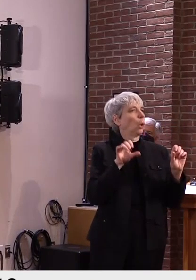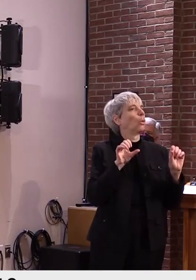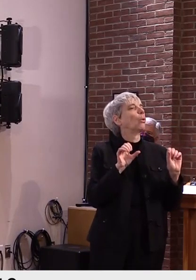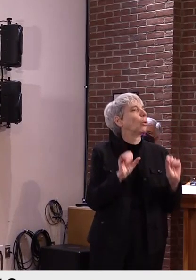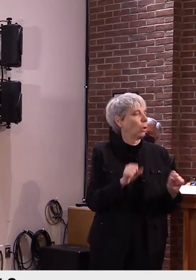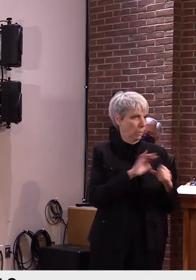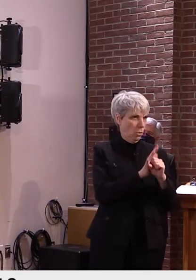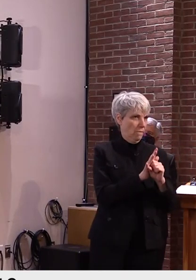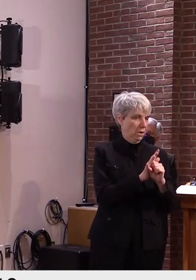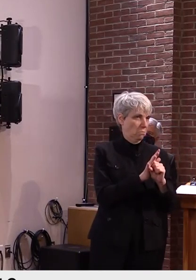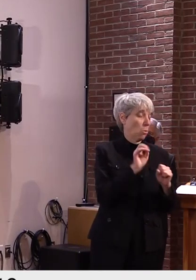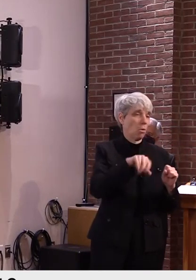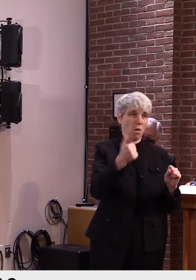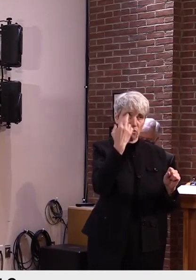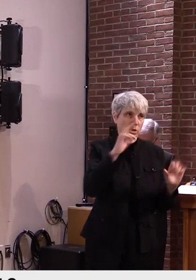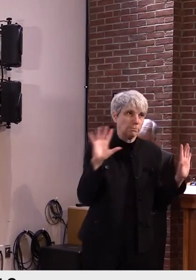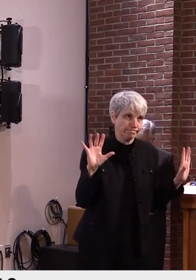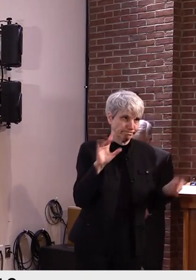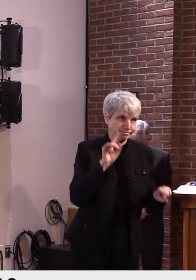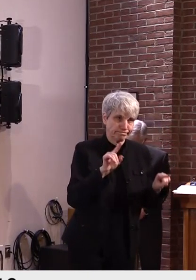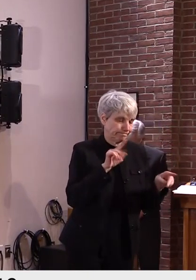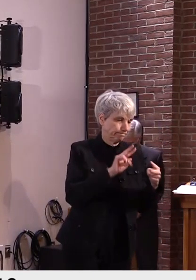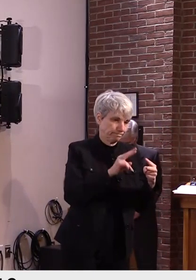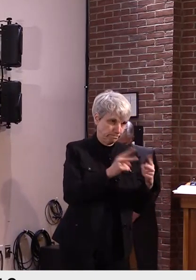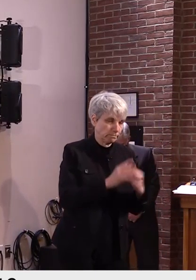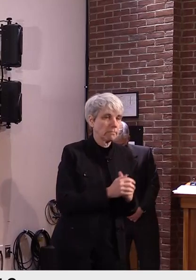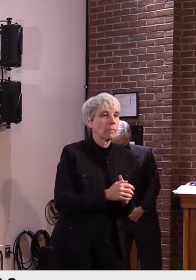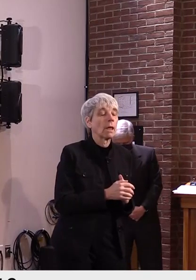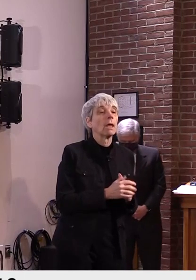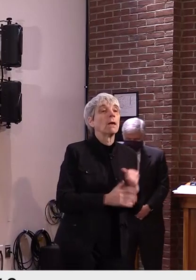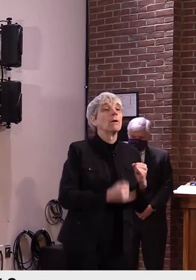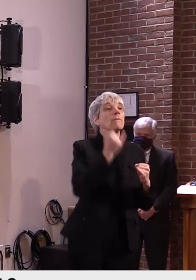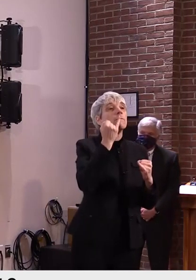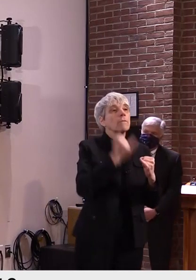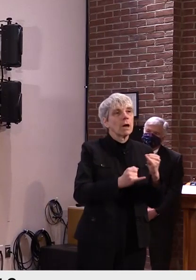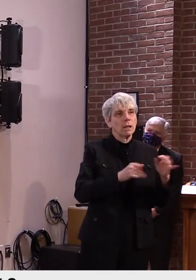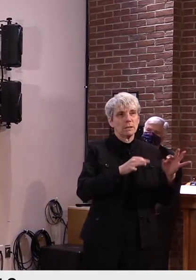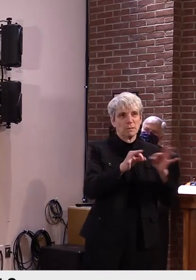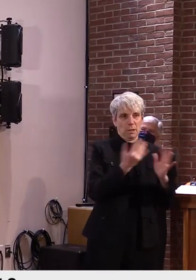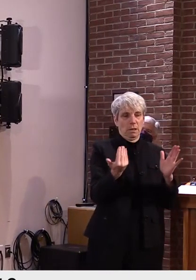Finally, I will close with a comment regarding how the virus is transmitted to others.